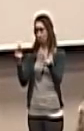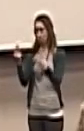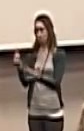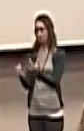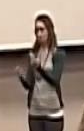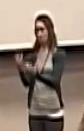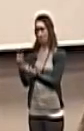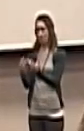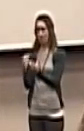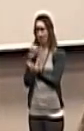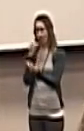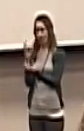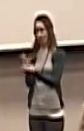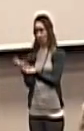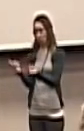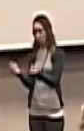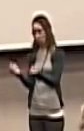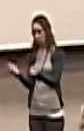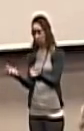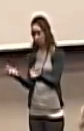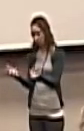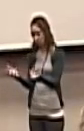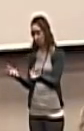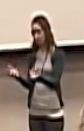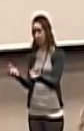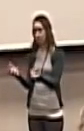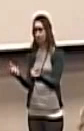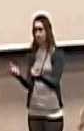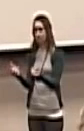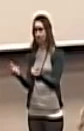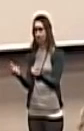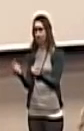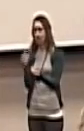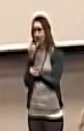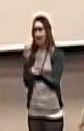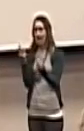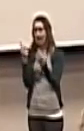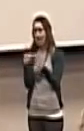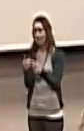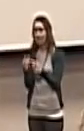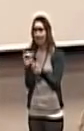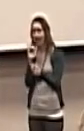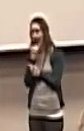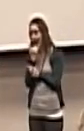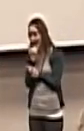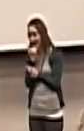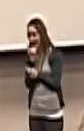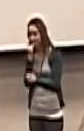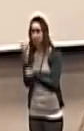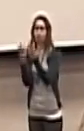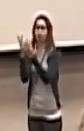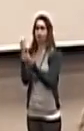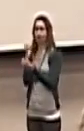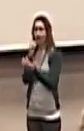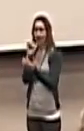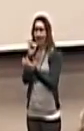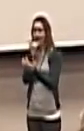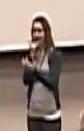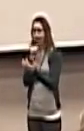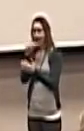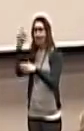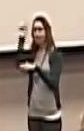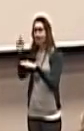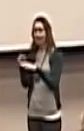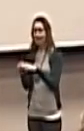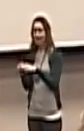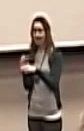being consumed. It didn't come because there was a striking of flint that created sparks in a fire. It didn't come through a lightning strike. It